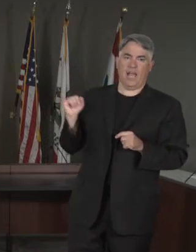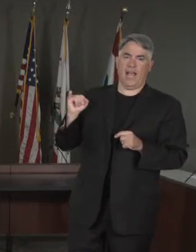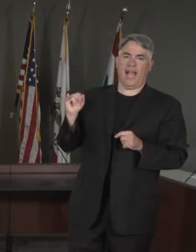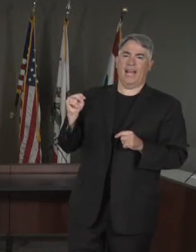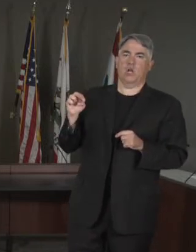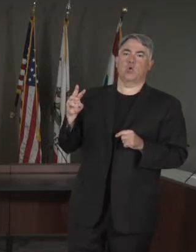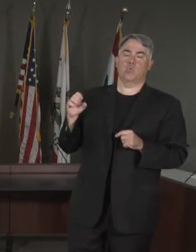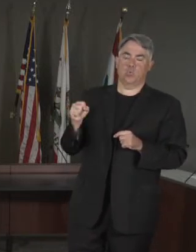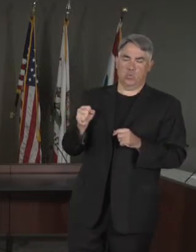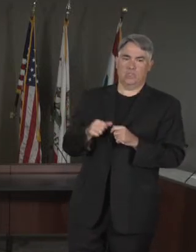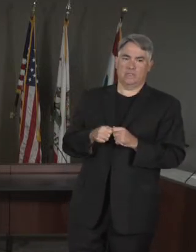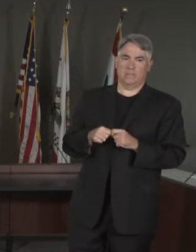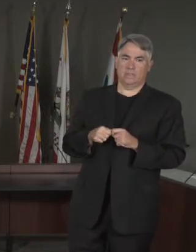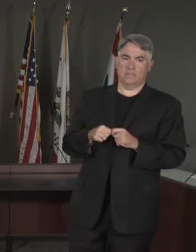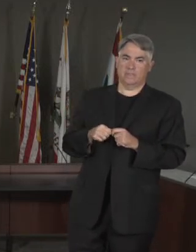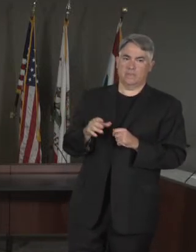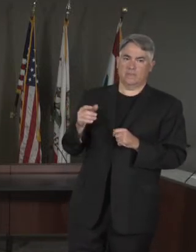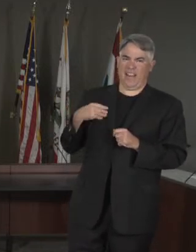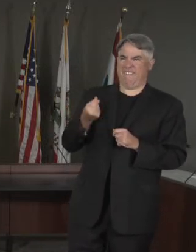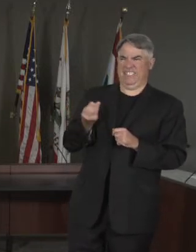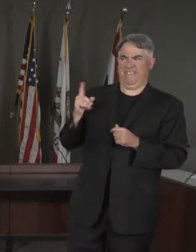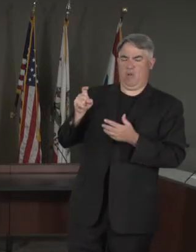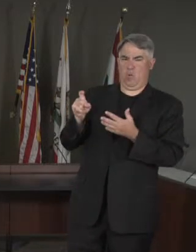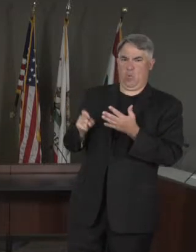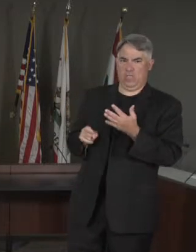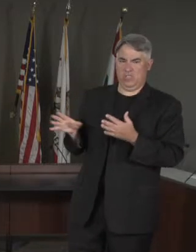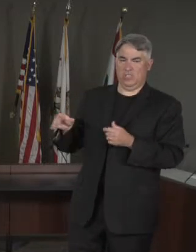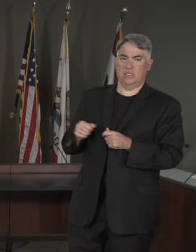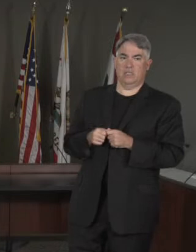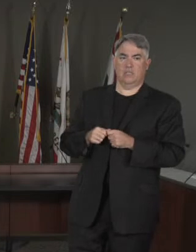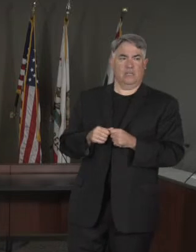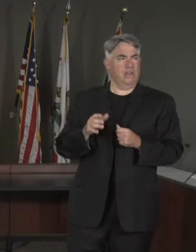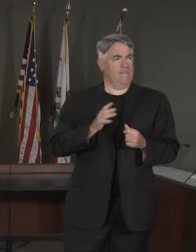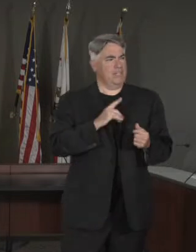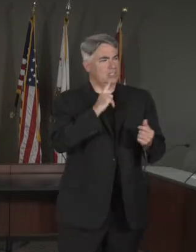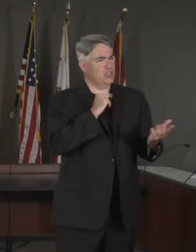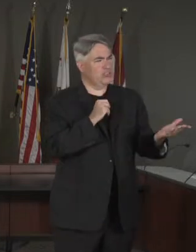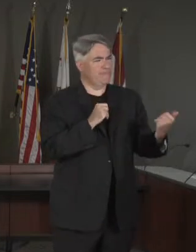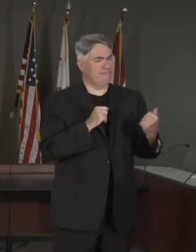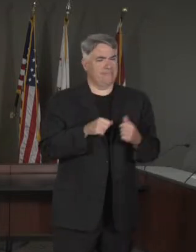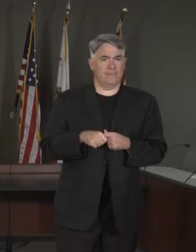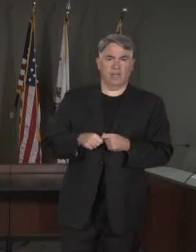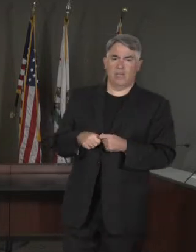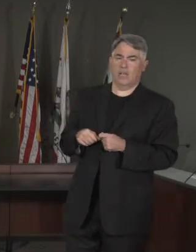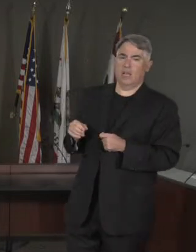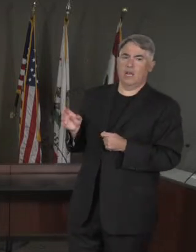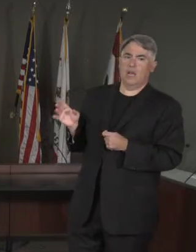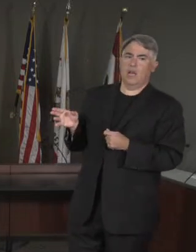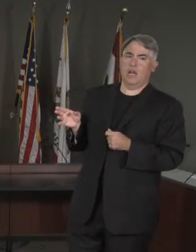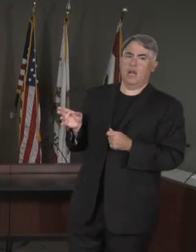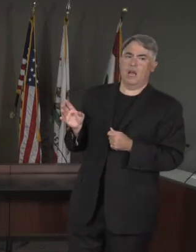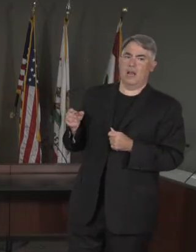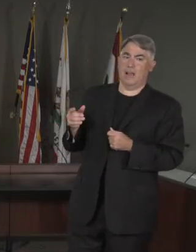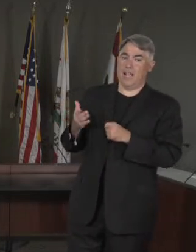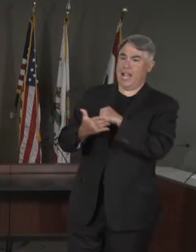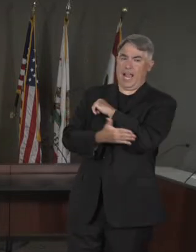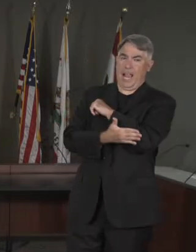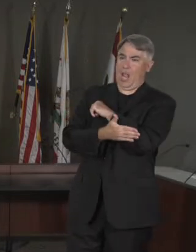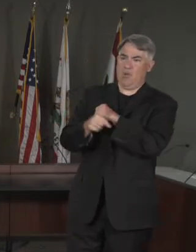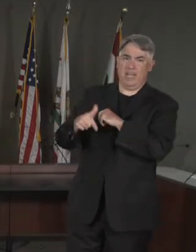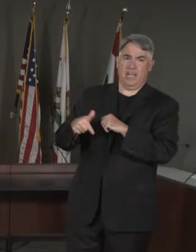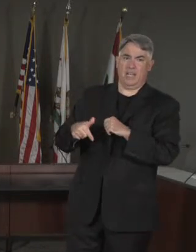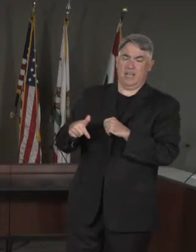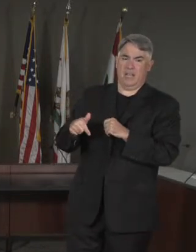several questions. Do you want them all at once or a little at a time? We'll take them all at once. I understand the county extended the deadline